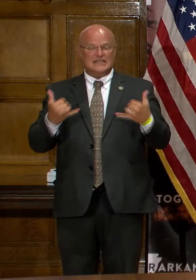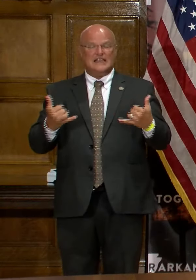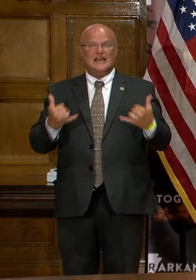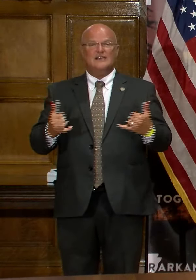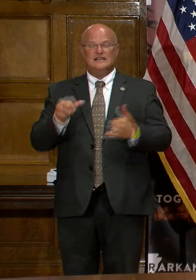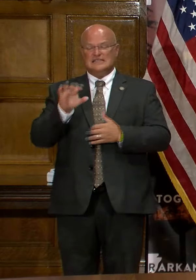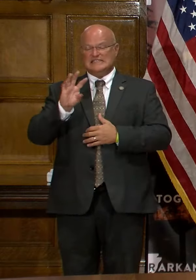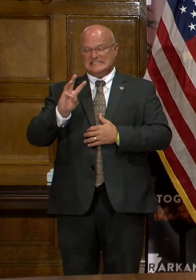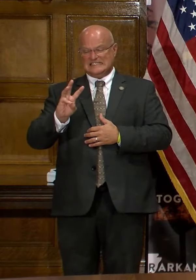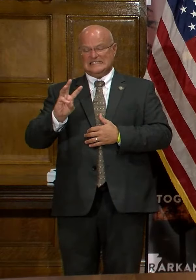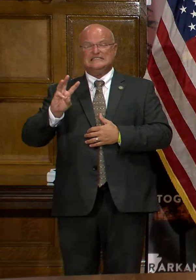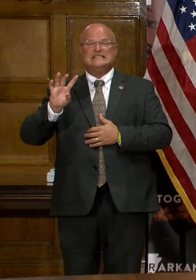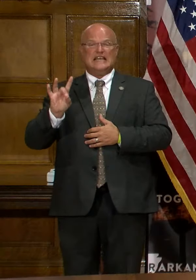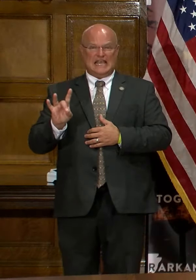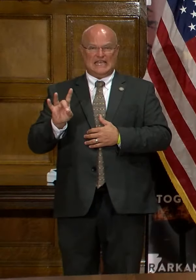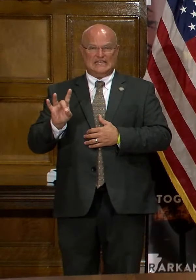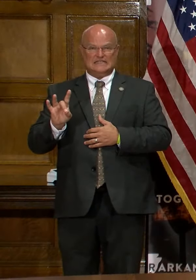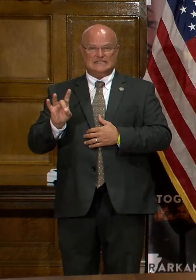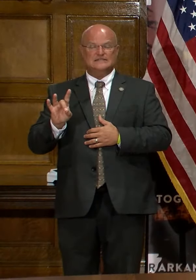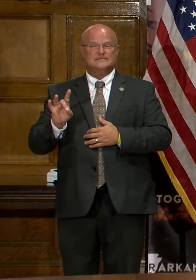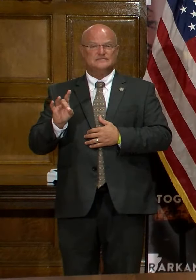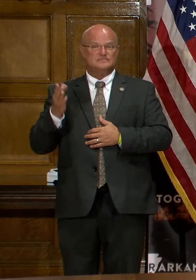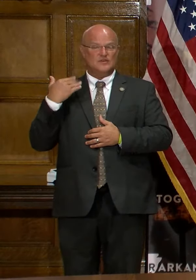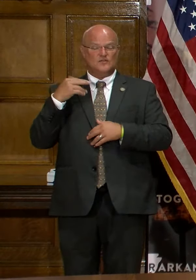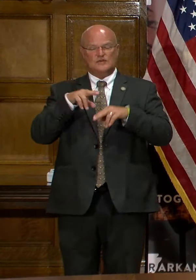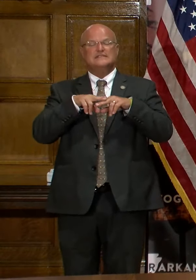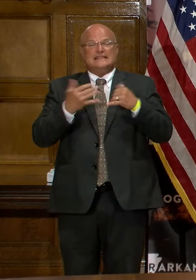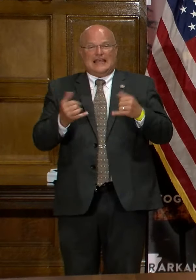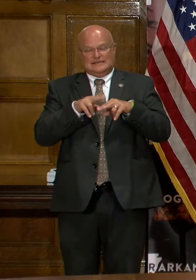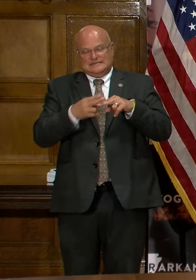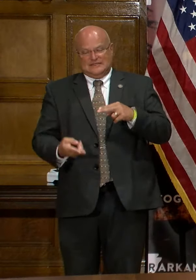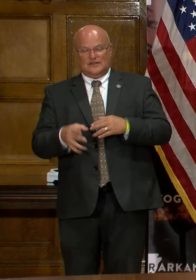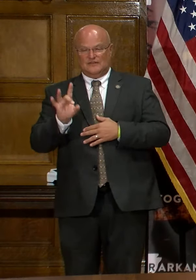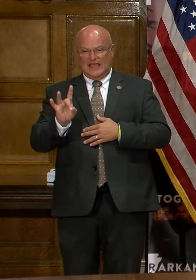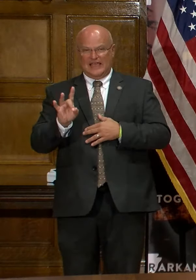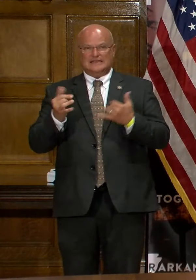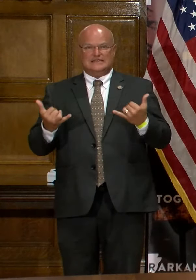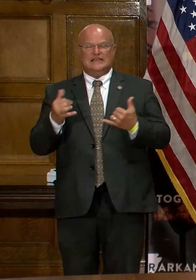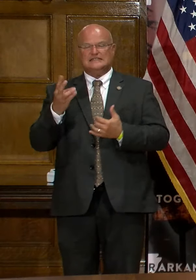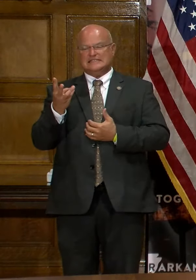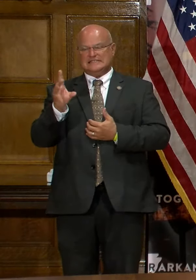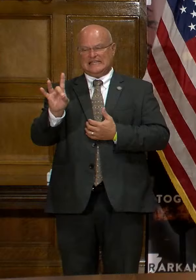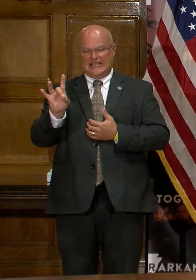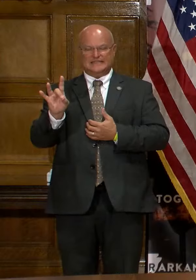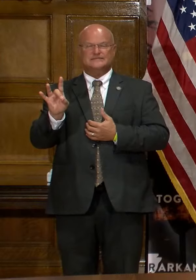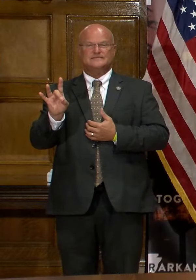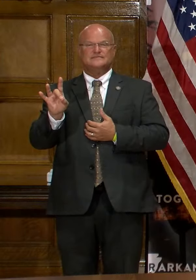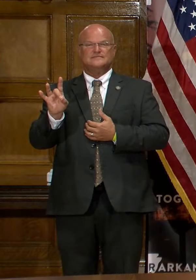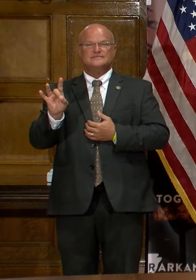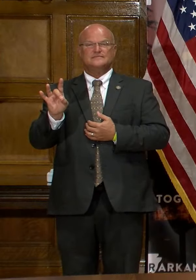are down to 68, a decrease of 8, again indicating that we have a significant reserve.